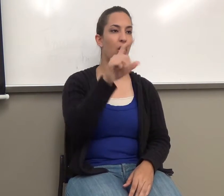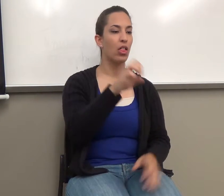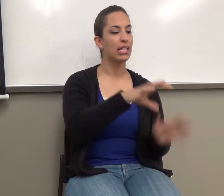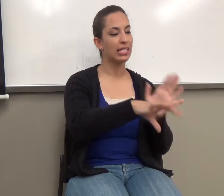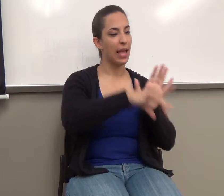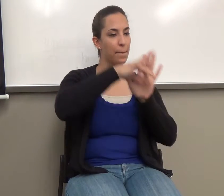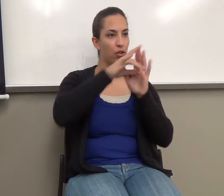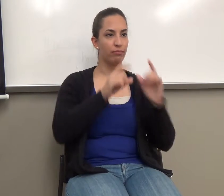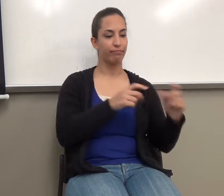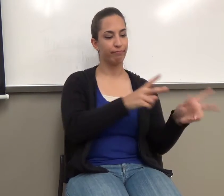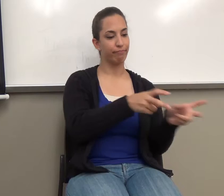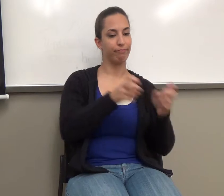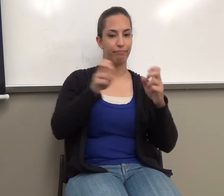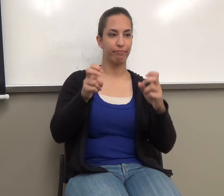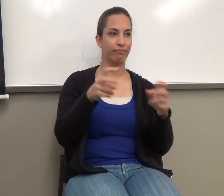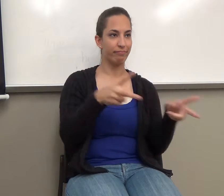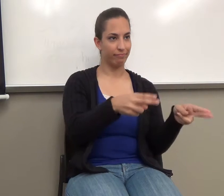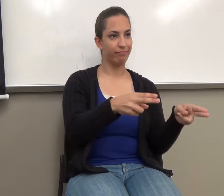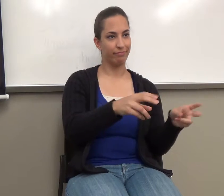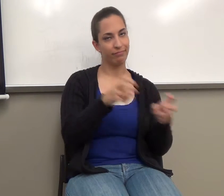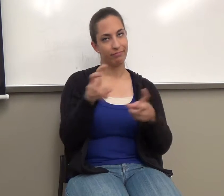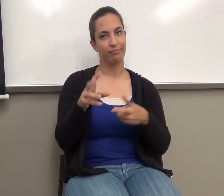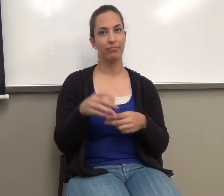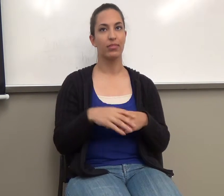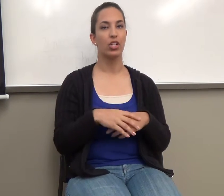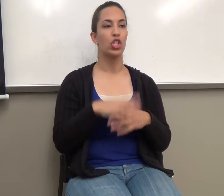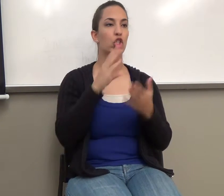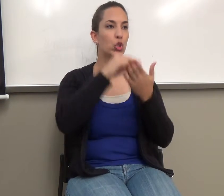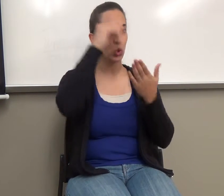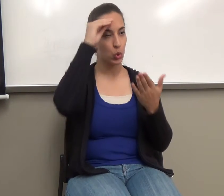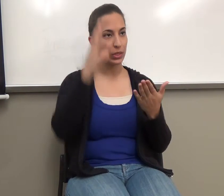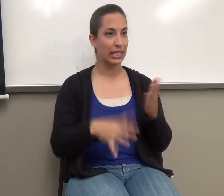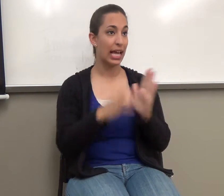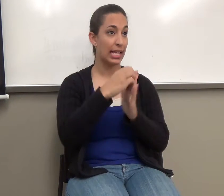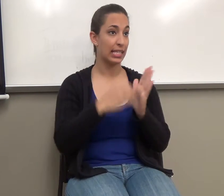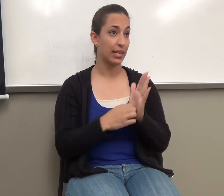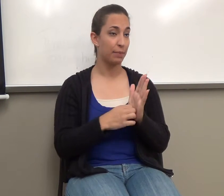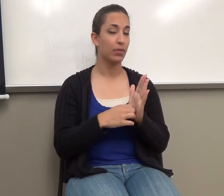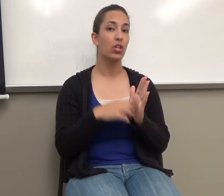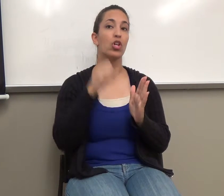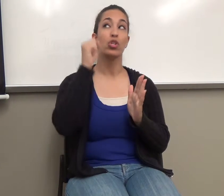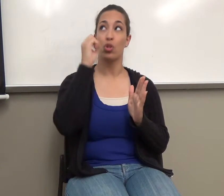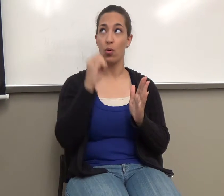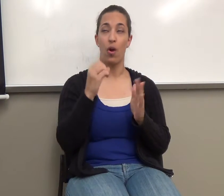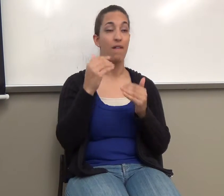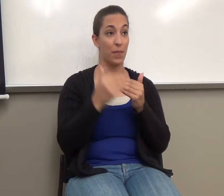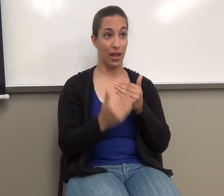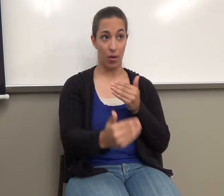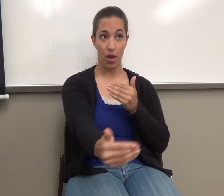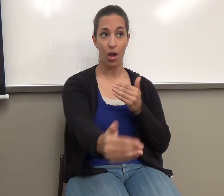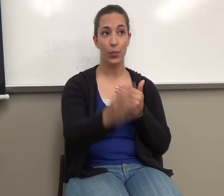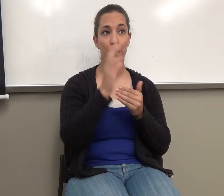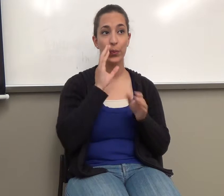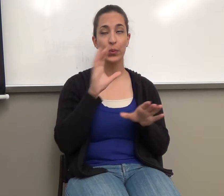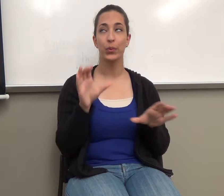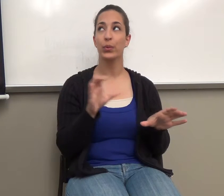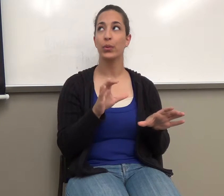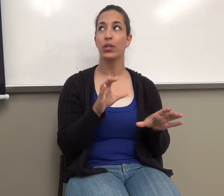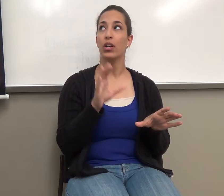Okay, Joanna and Danielle. So what we're gonna do from now on is I'm gonna assign